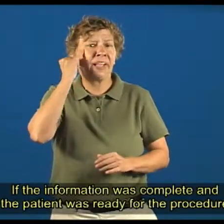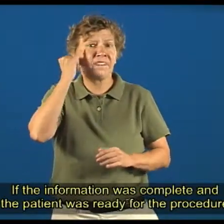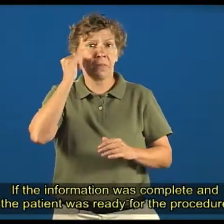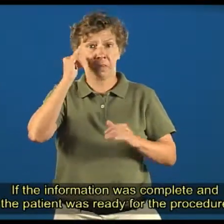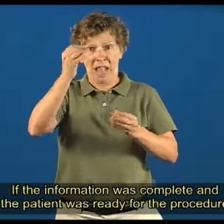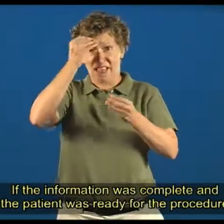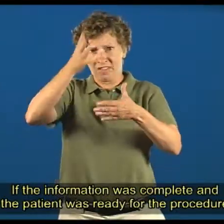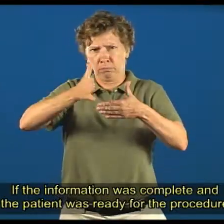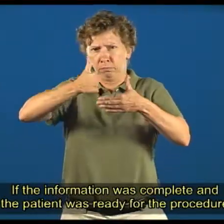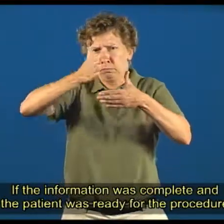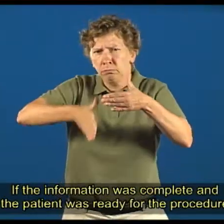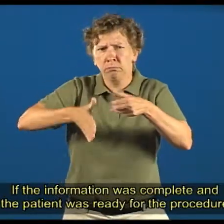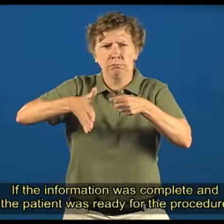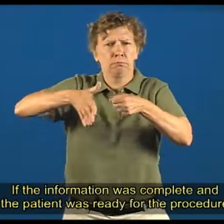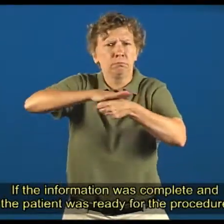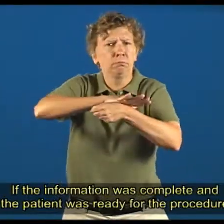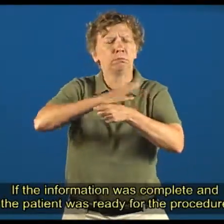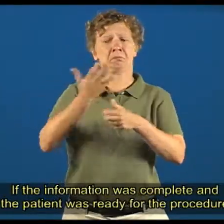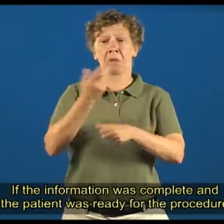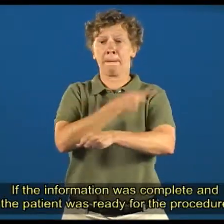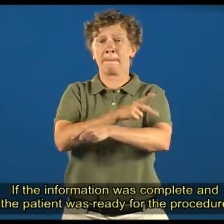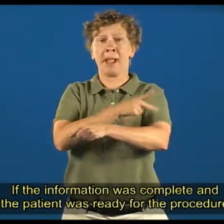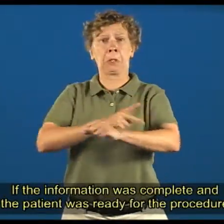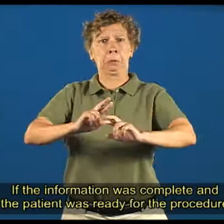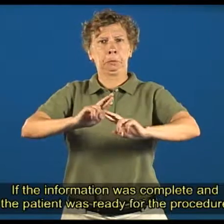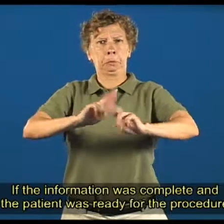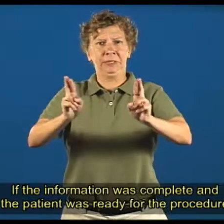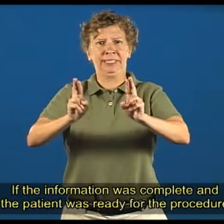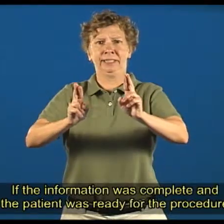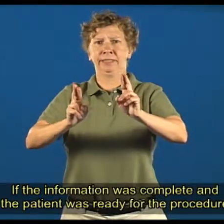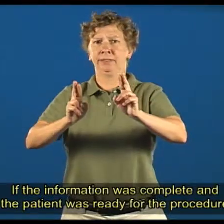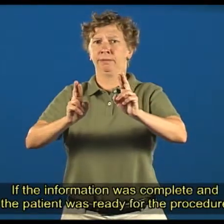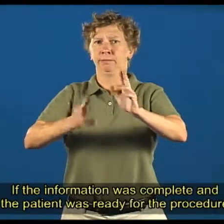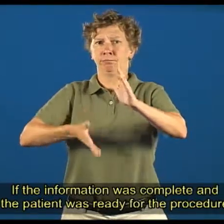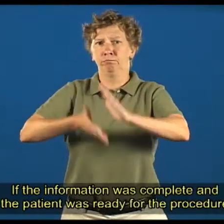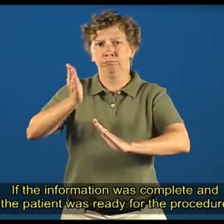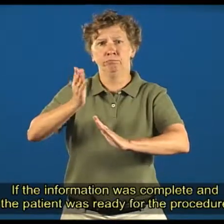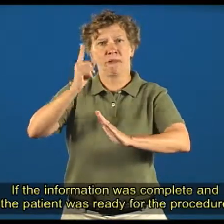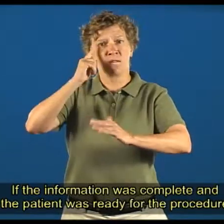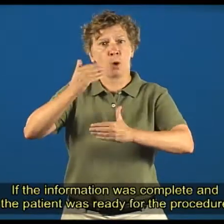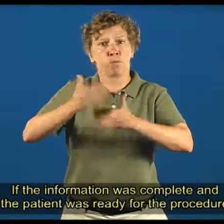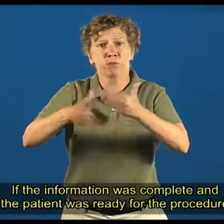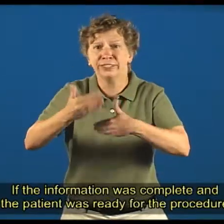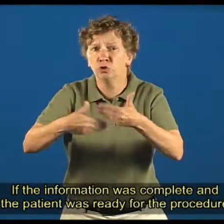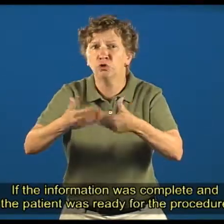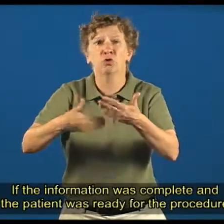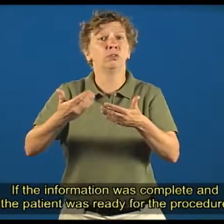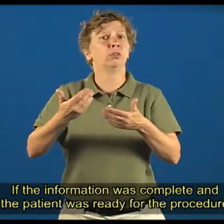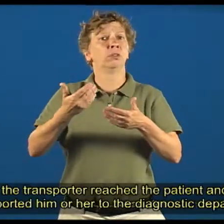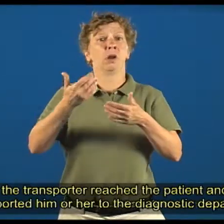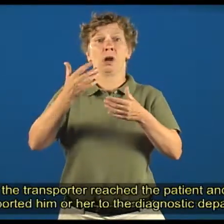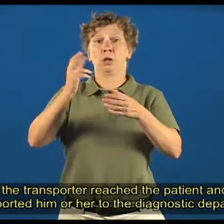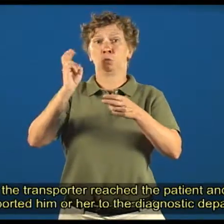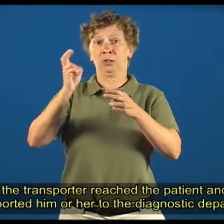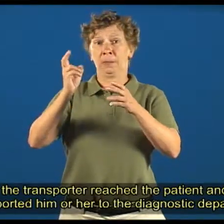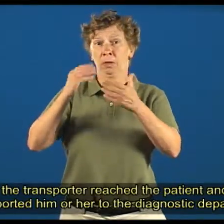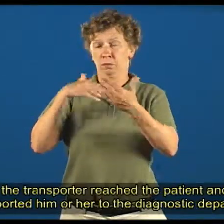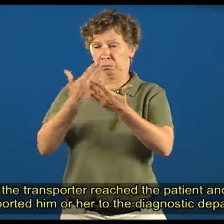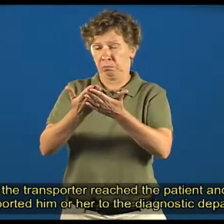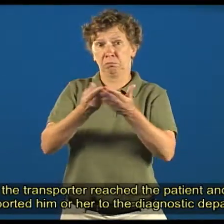If the information was complete and the patient was ready for the procedure, the transporter reached the